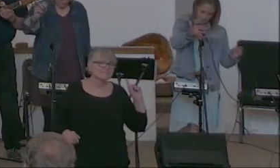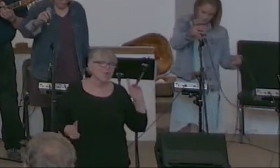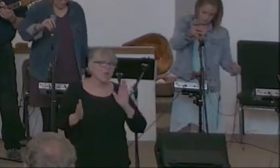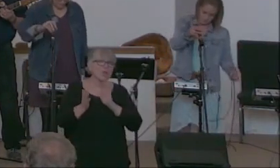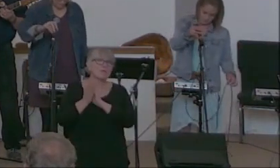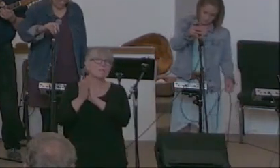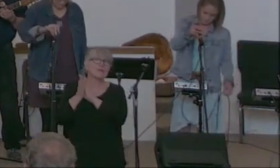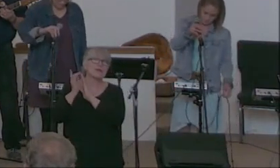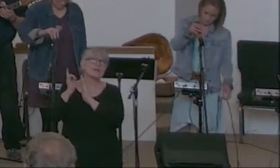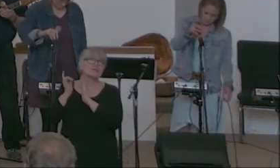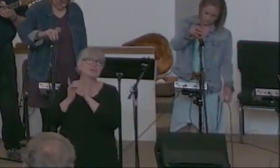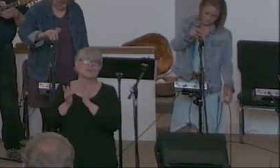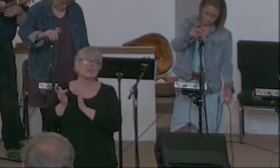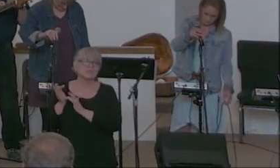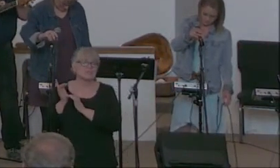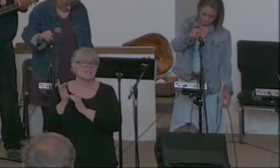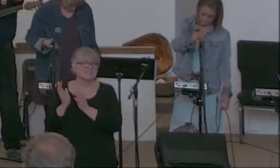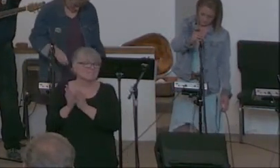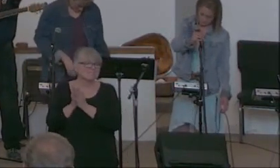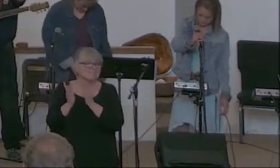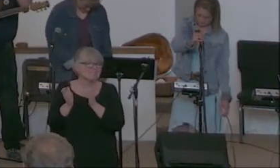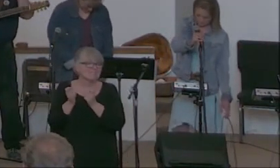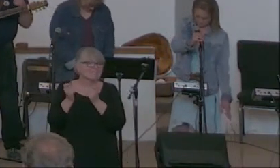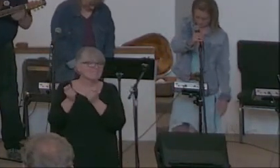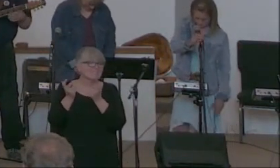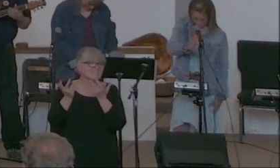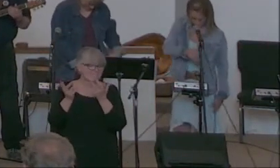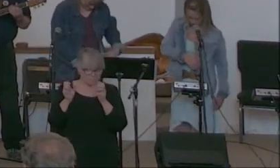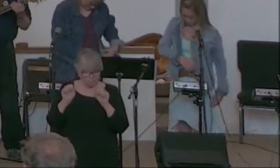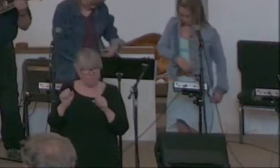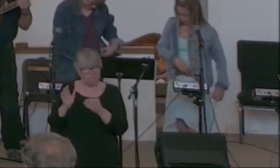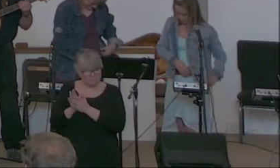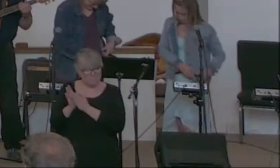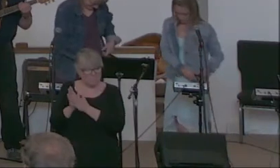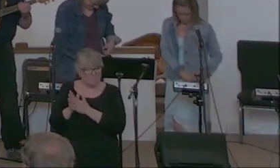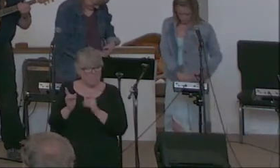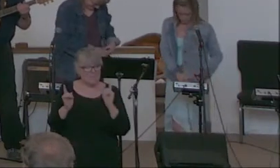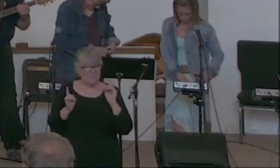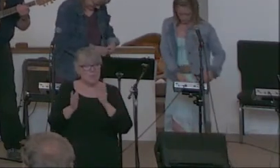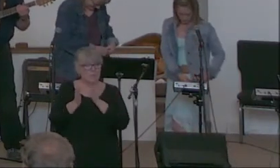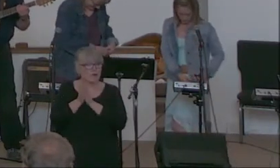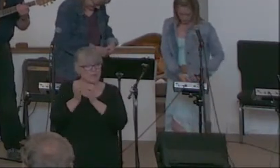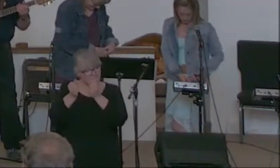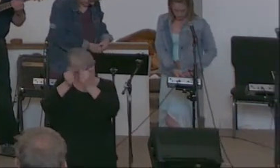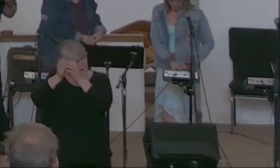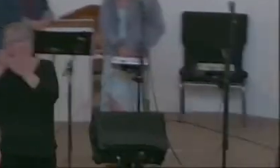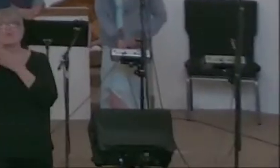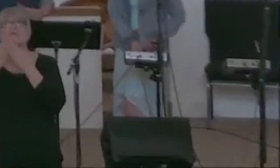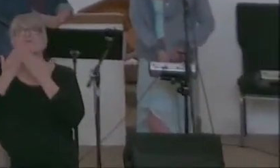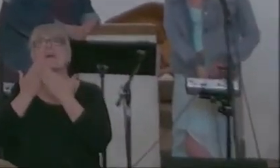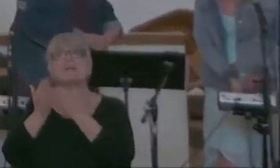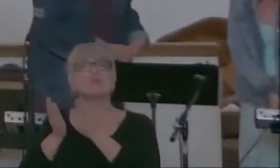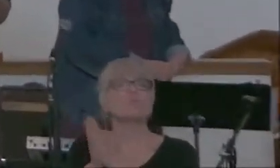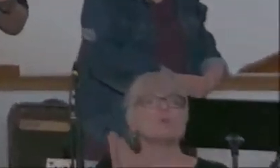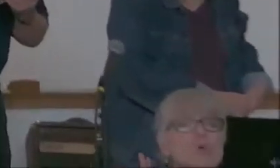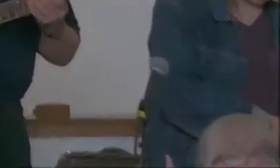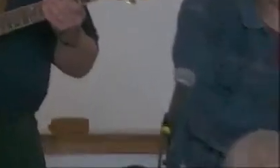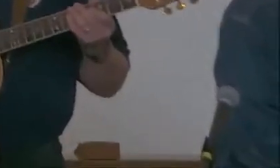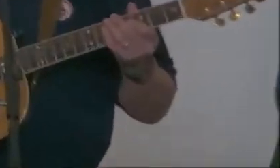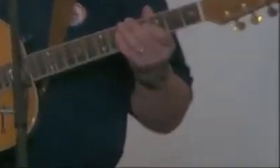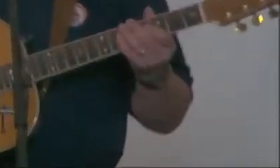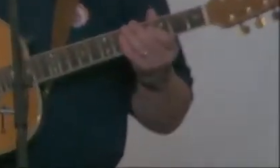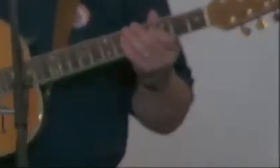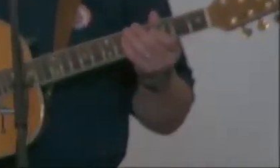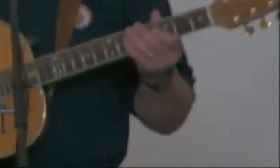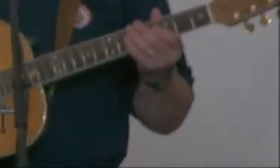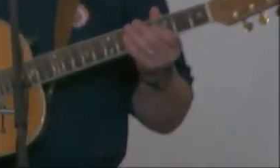Hallelujah. Go ahead, clap. Father, we thank you and praise you, Lord, that you are for us. Father